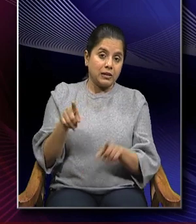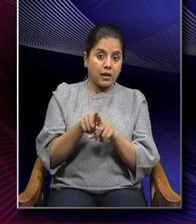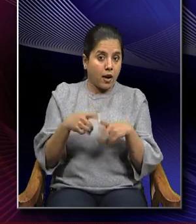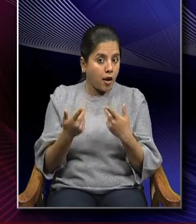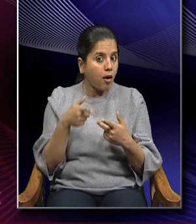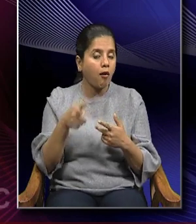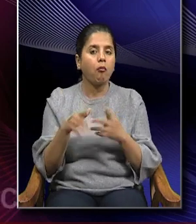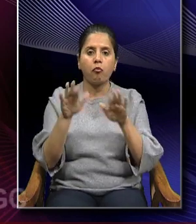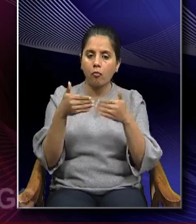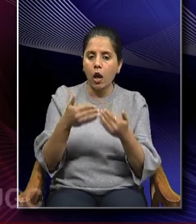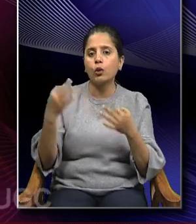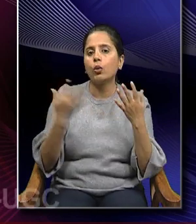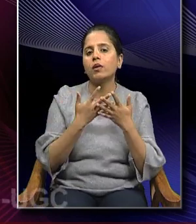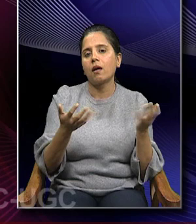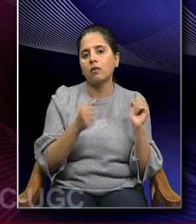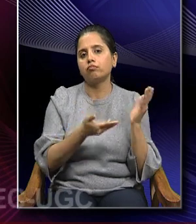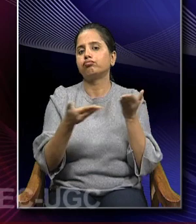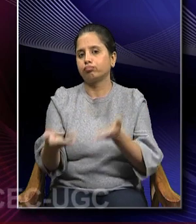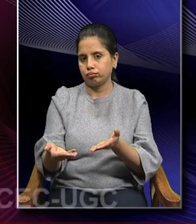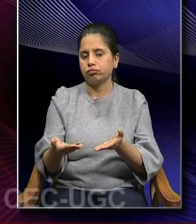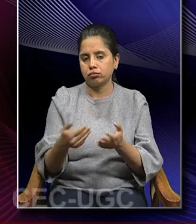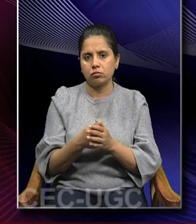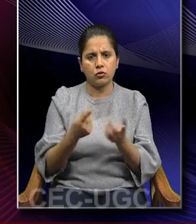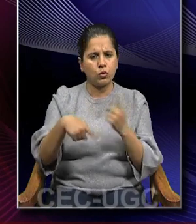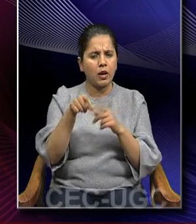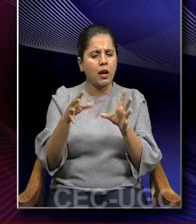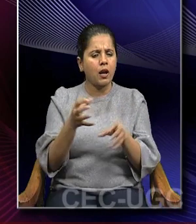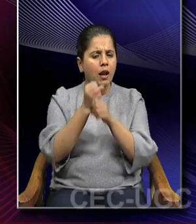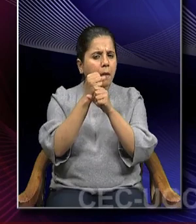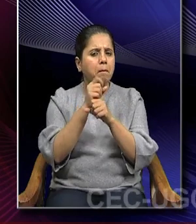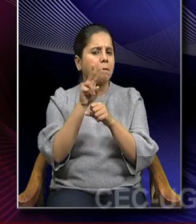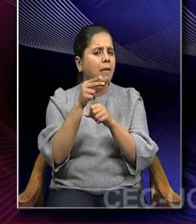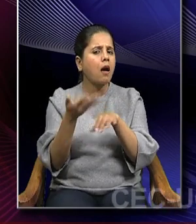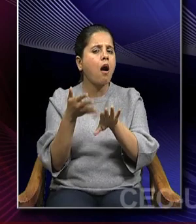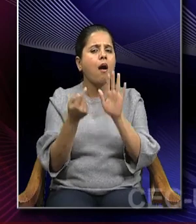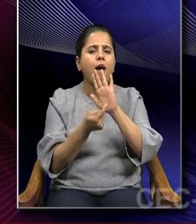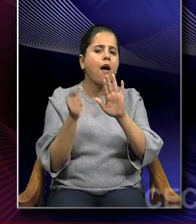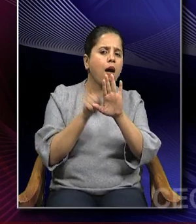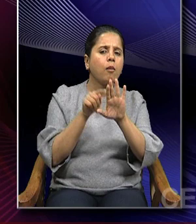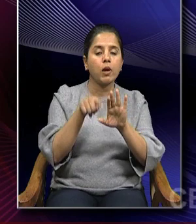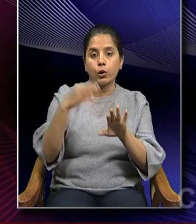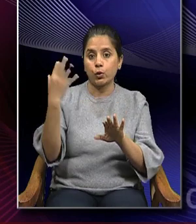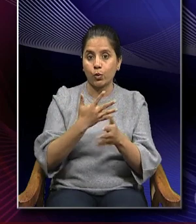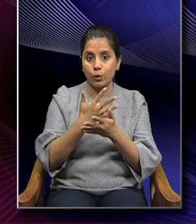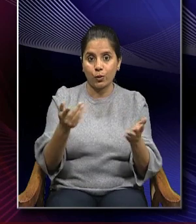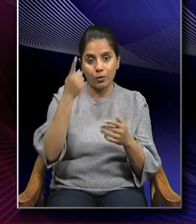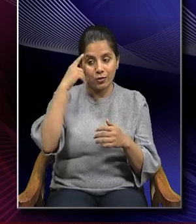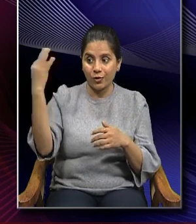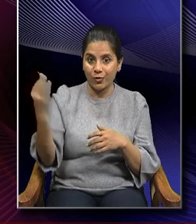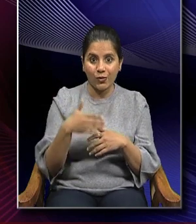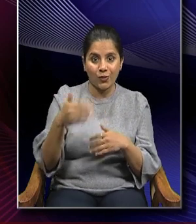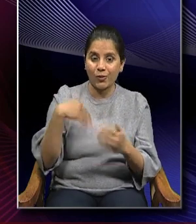of introducing new products. So, my dear learners, crux of the story is that the new product does not mean that you